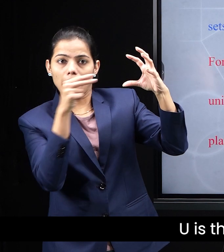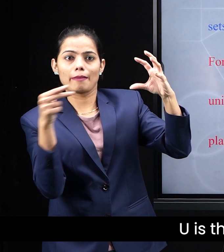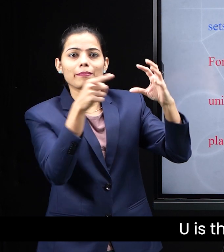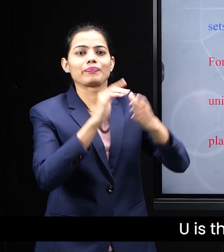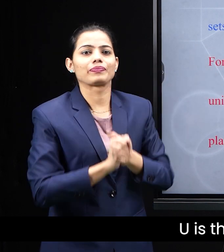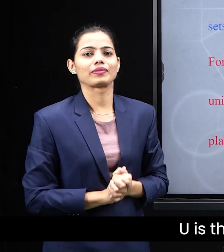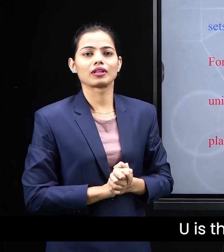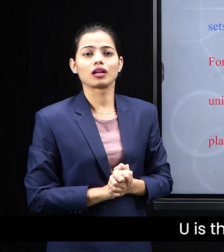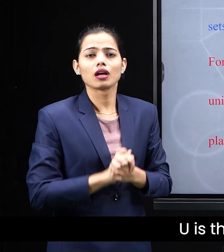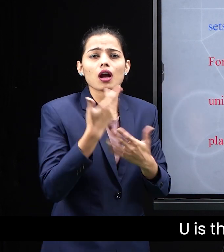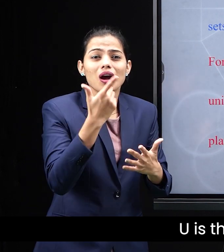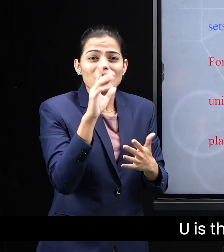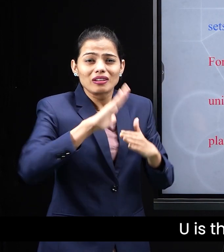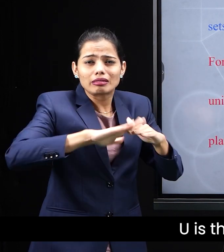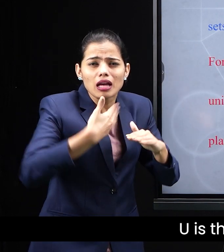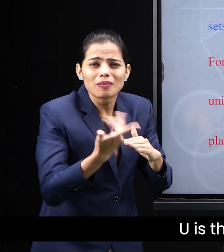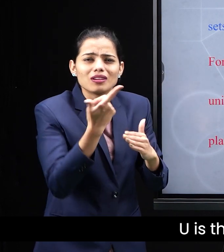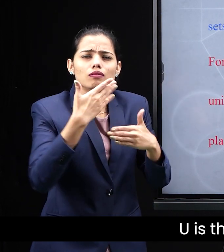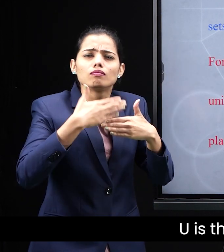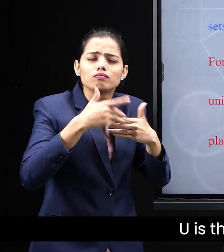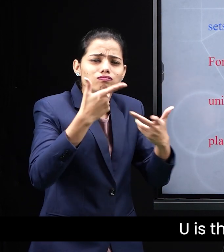is the planet of the solar system.